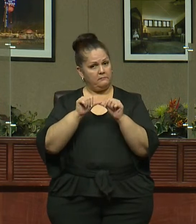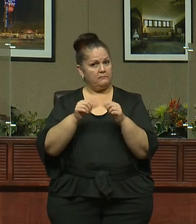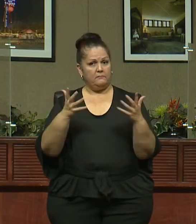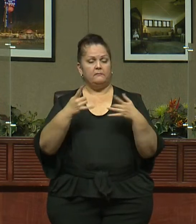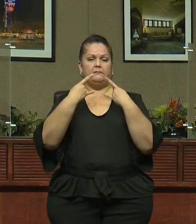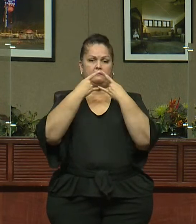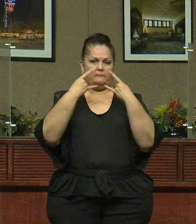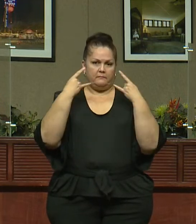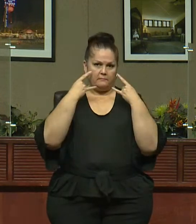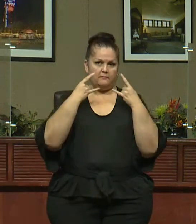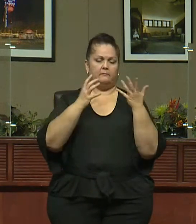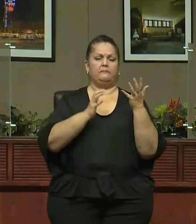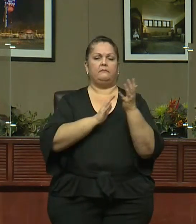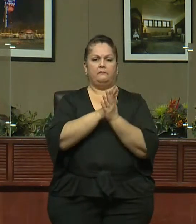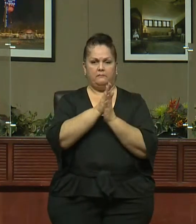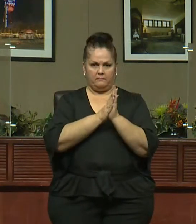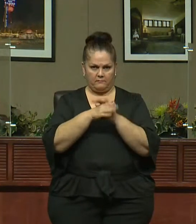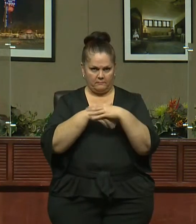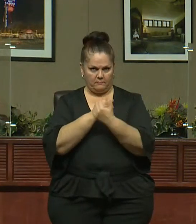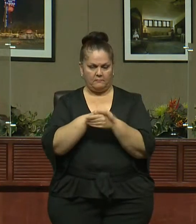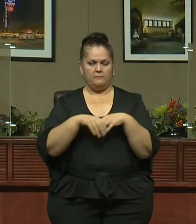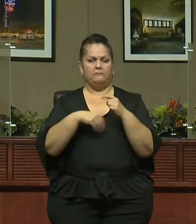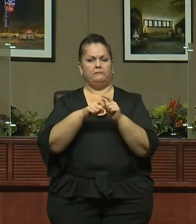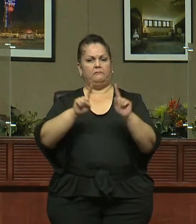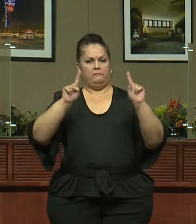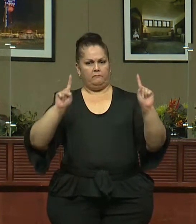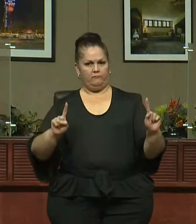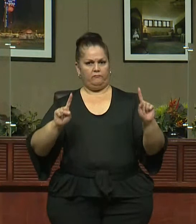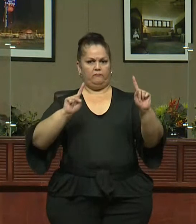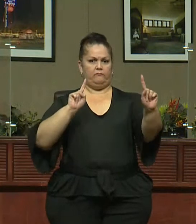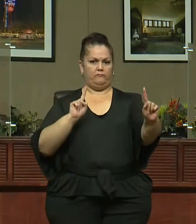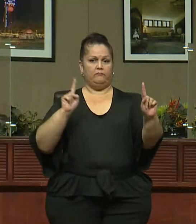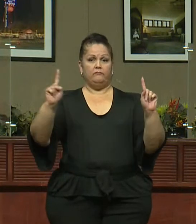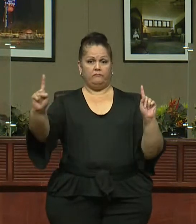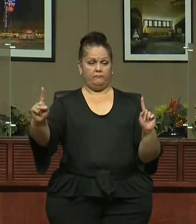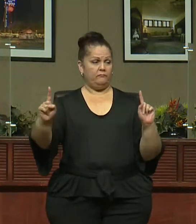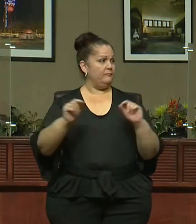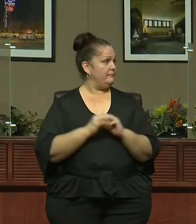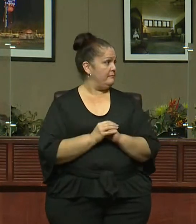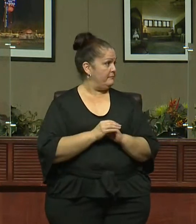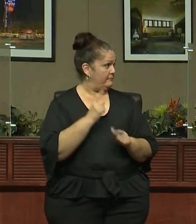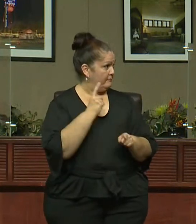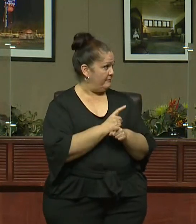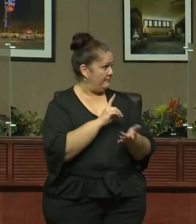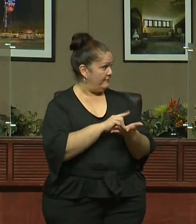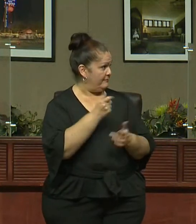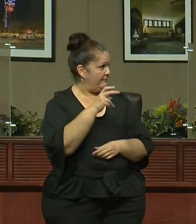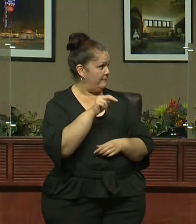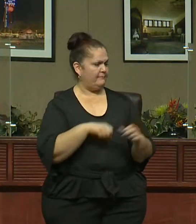masks, wash their hands, and watch their social distancing. Right, Dr. Pino? Yes, sir.